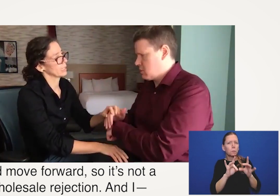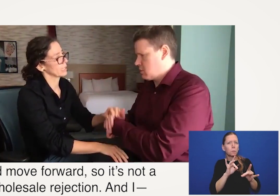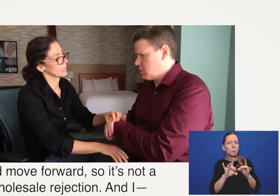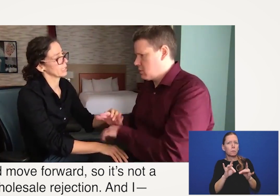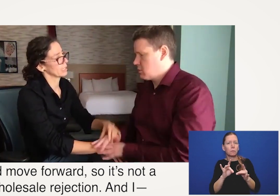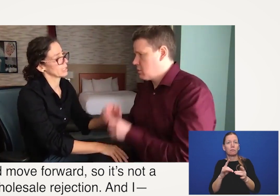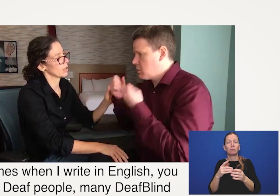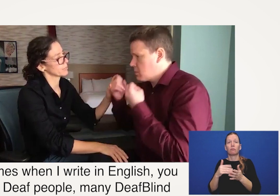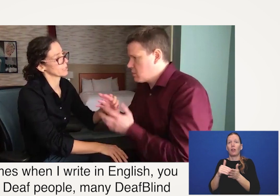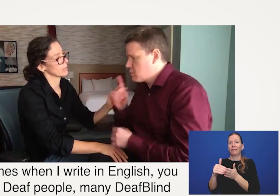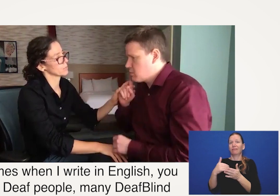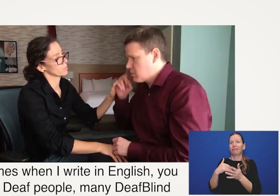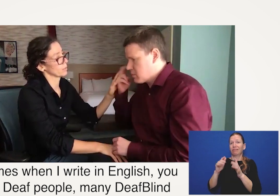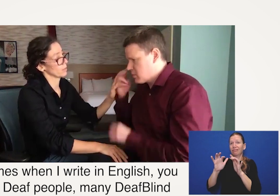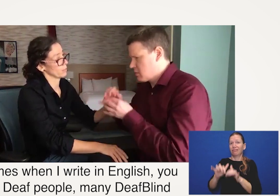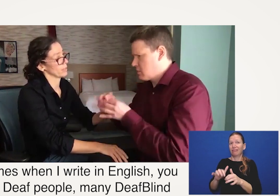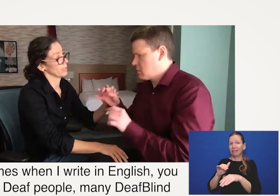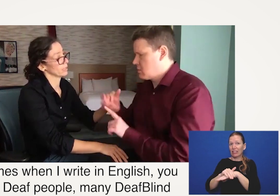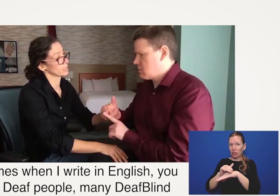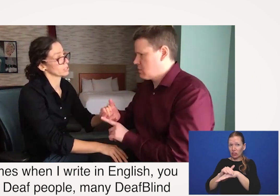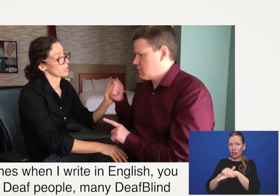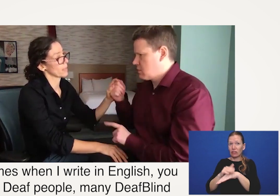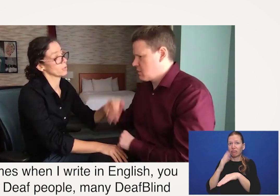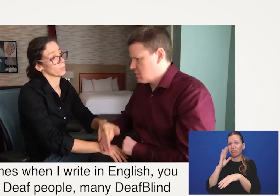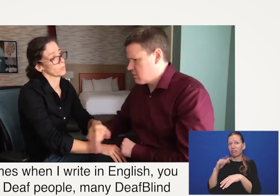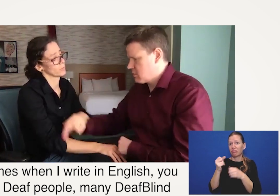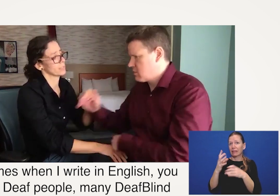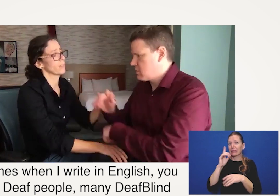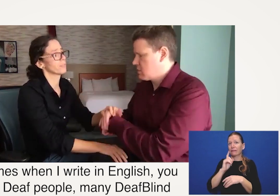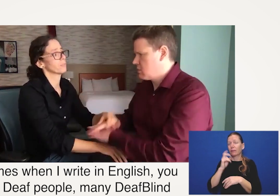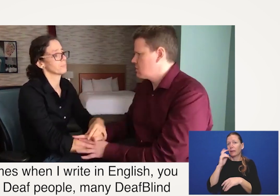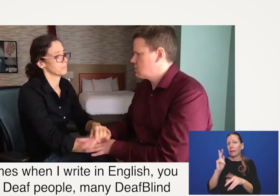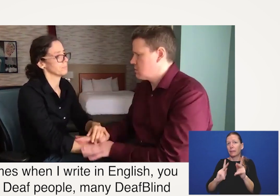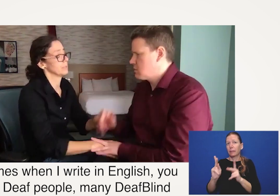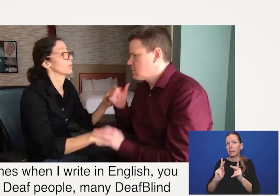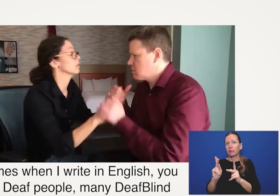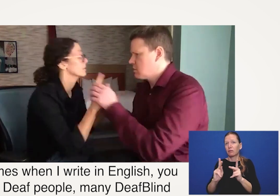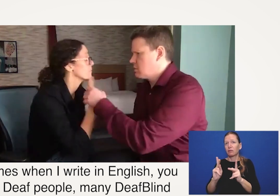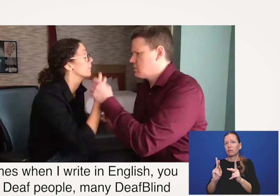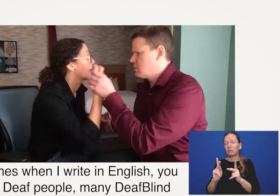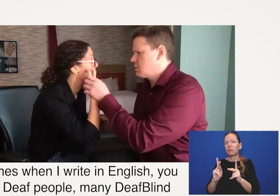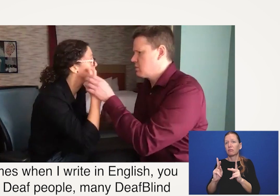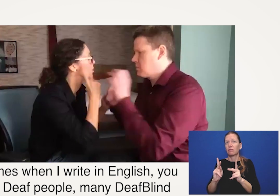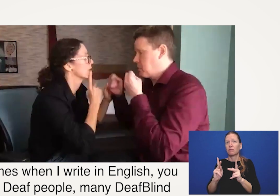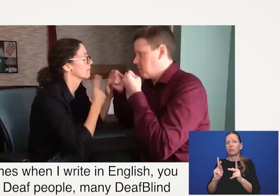I oftentimes, when I write in English, deaf people,